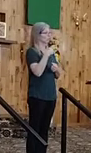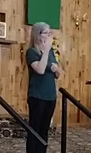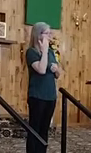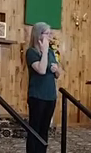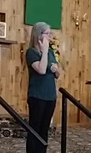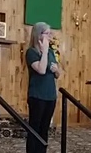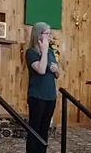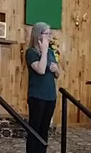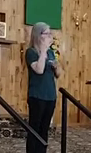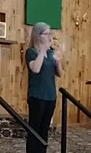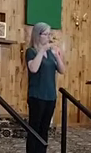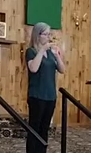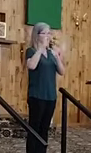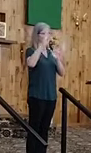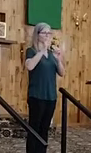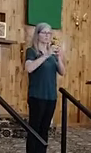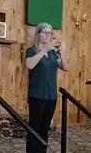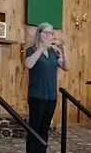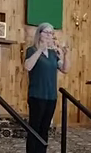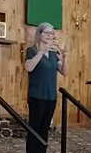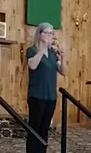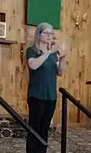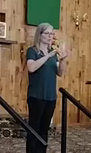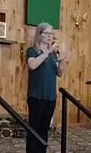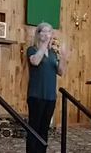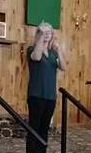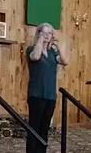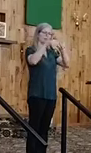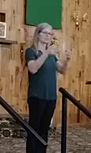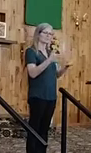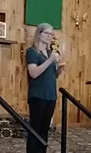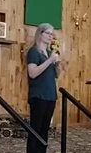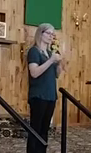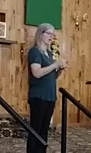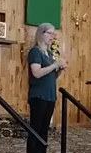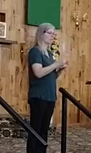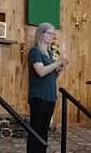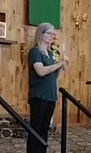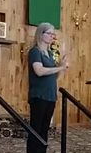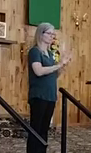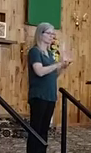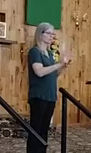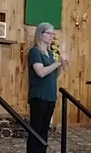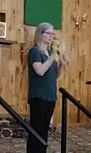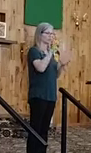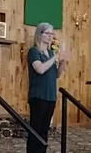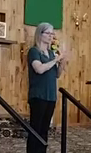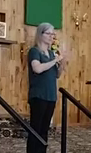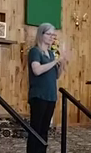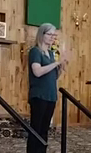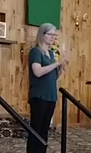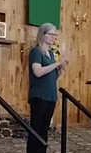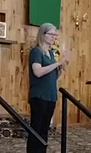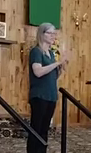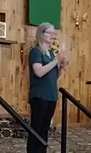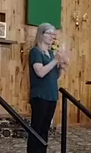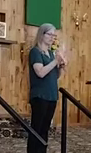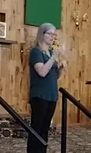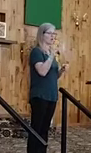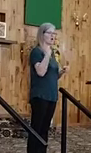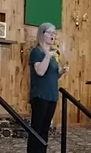your boundless glory that you came to the aid of your mortal beings with your divinity, and even fashioned for us